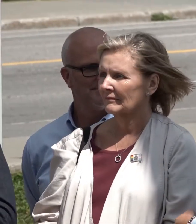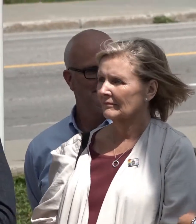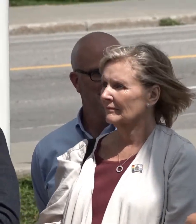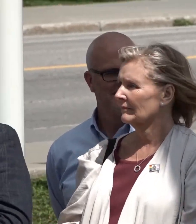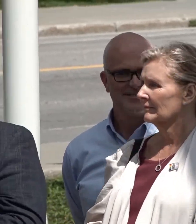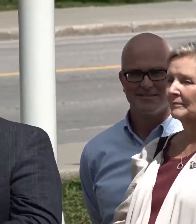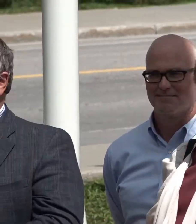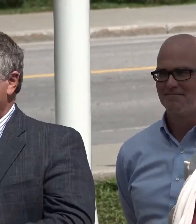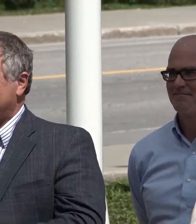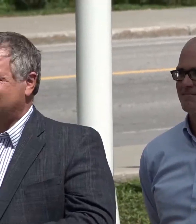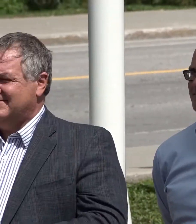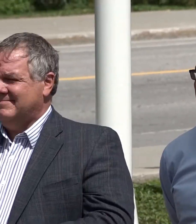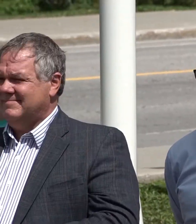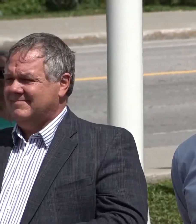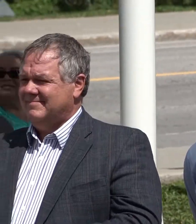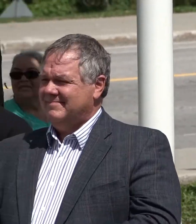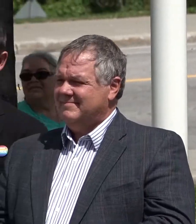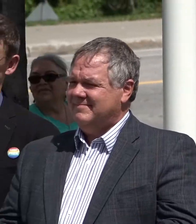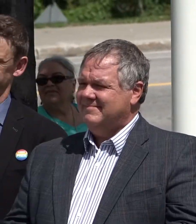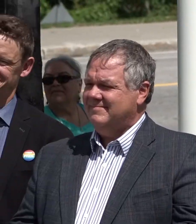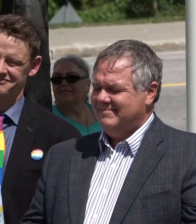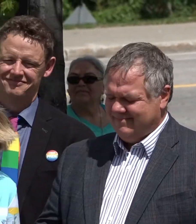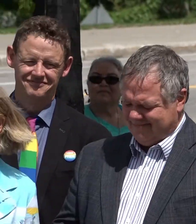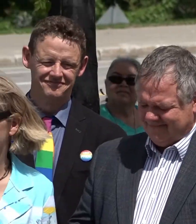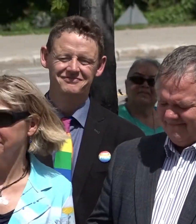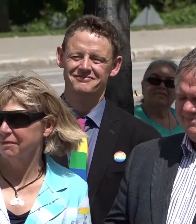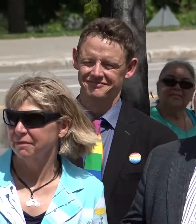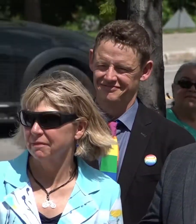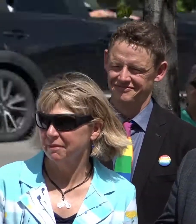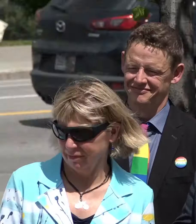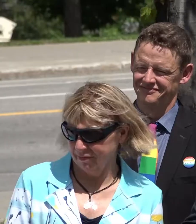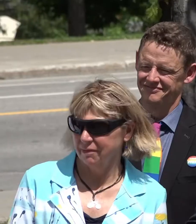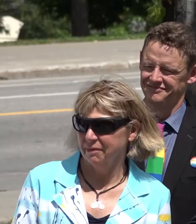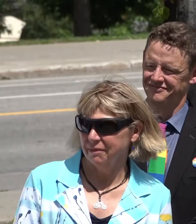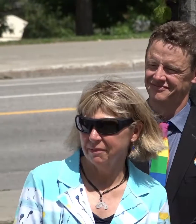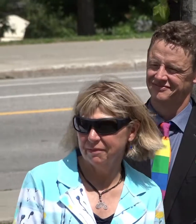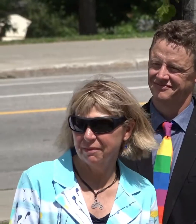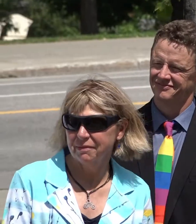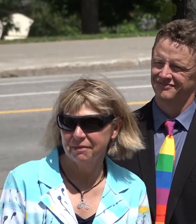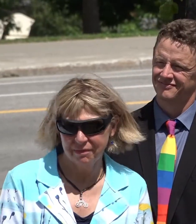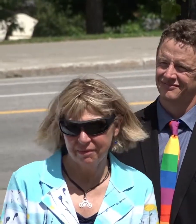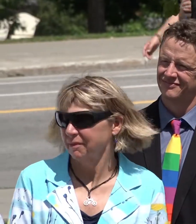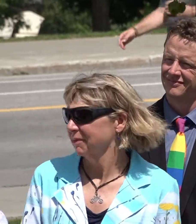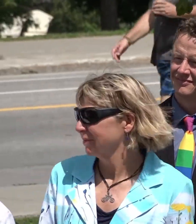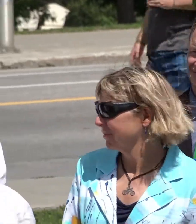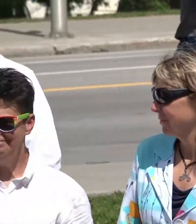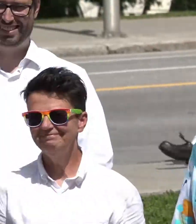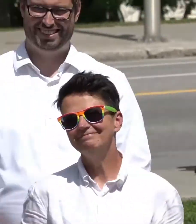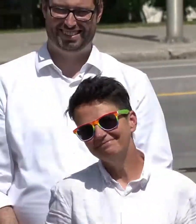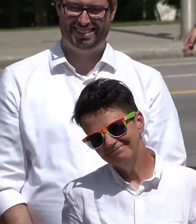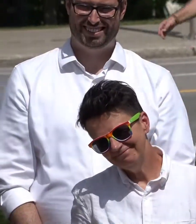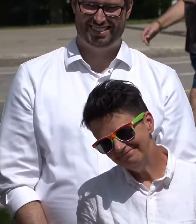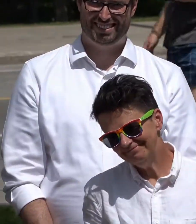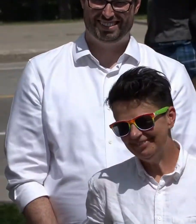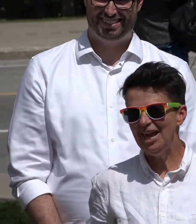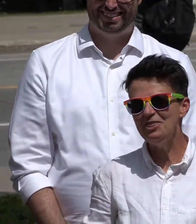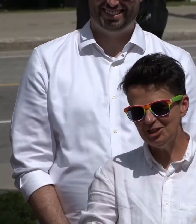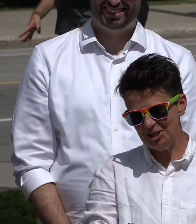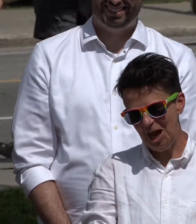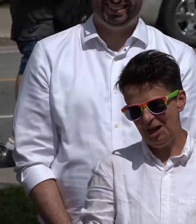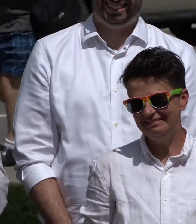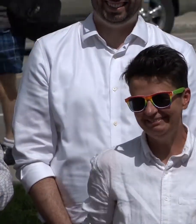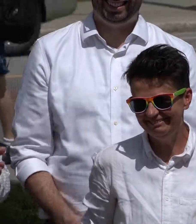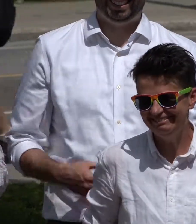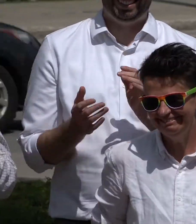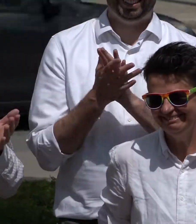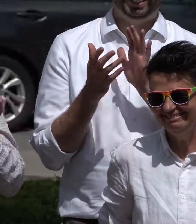Diane Deans, Jeff Leeper, Jean Cloutier, Teresa Kavanaugh, the famous Catherine